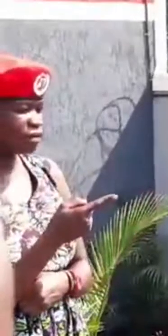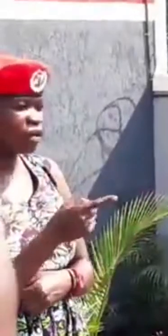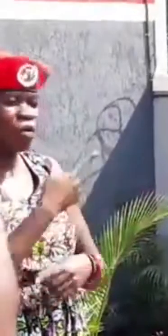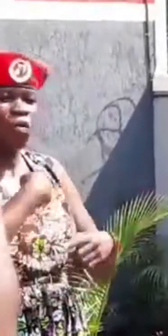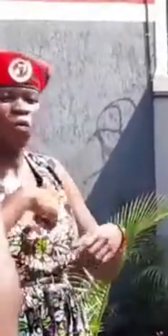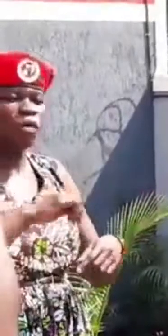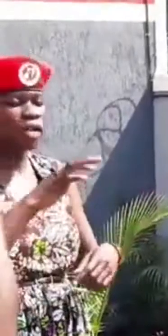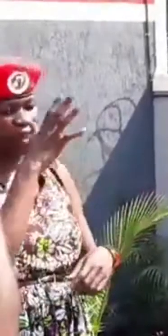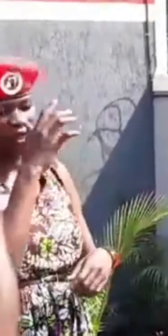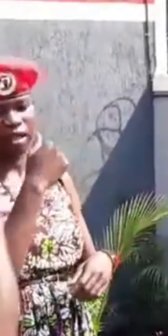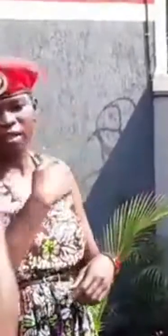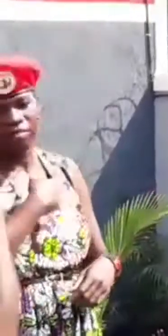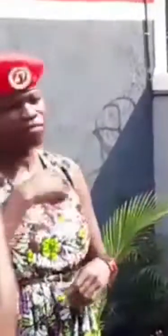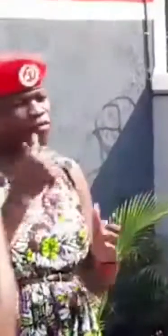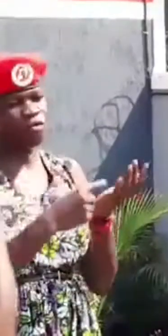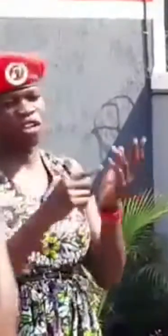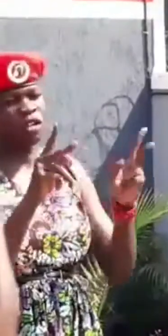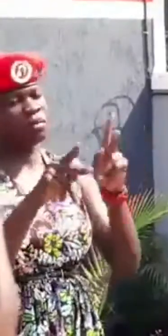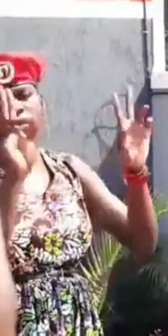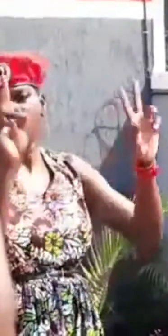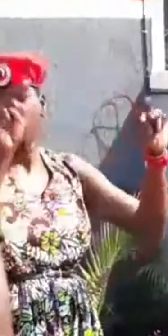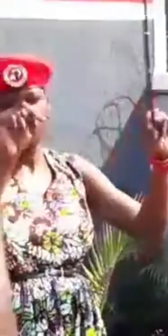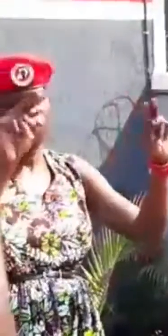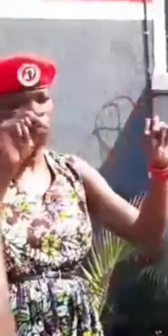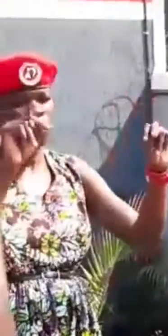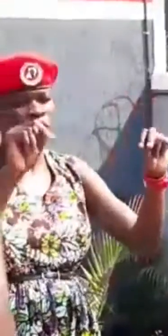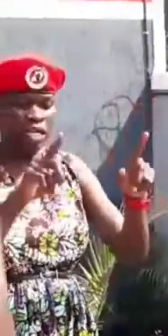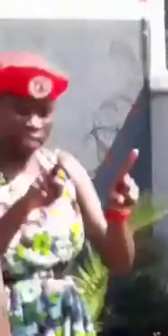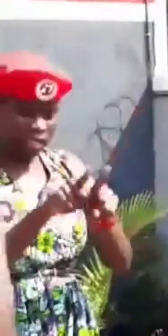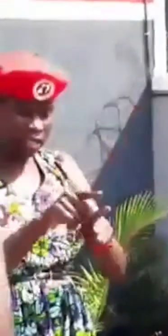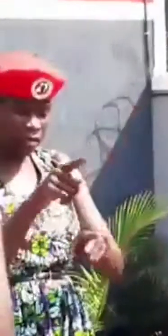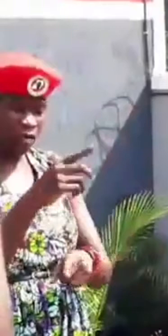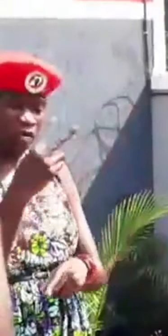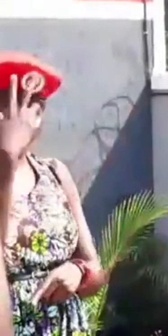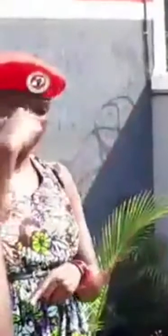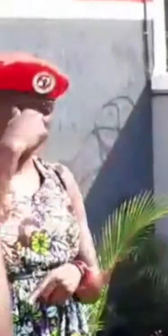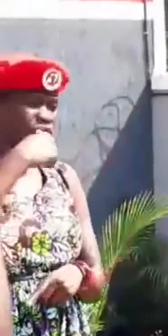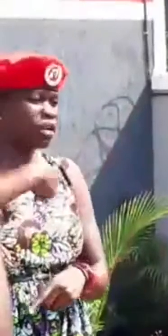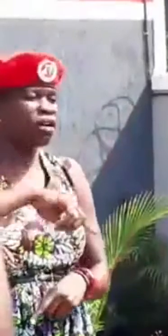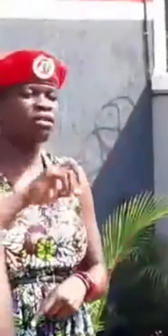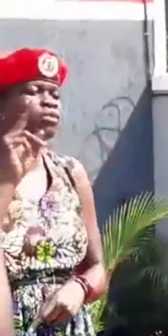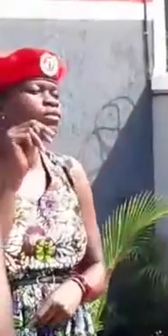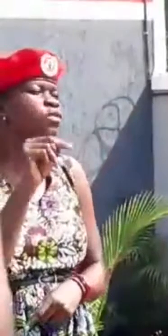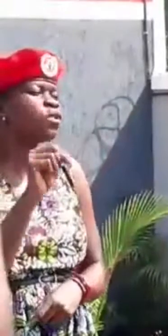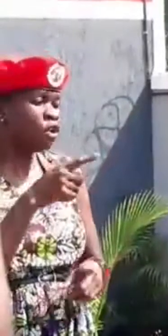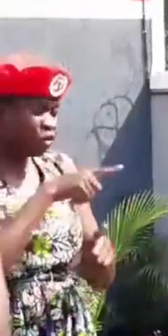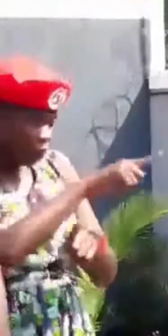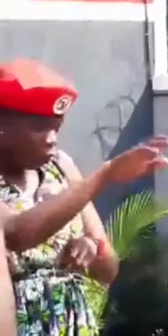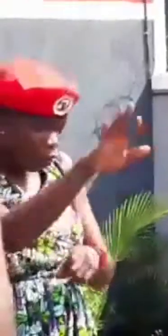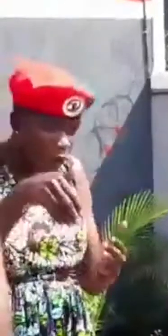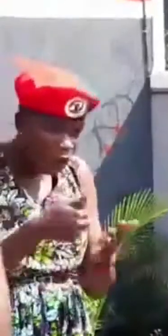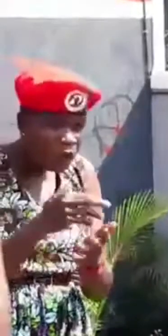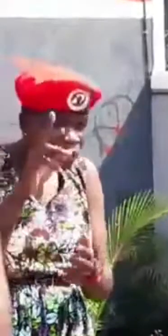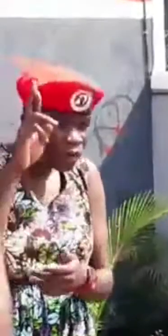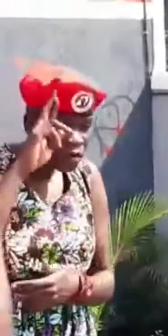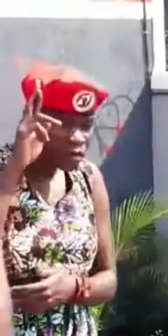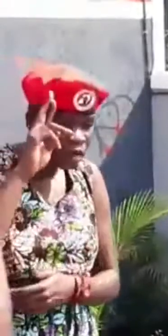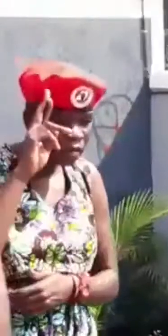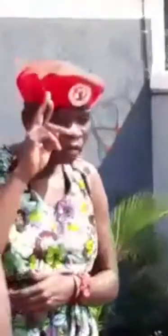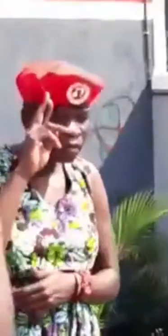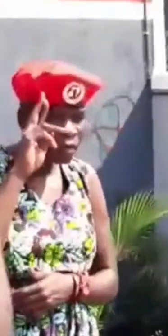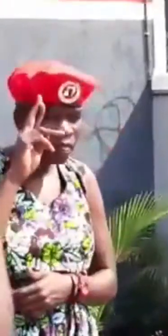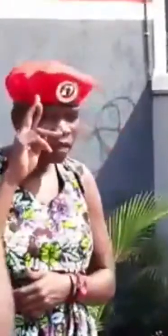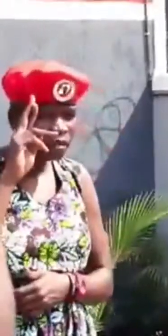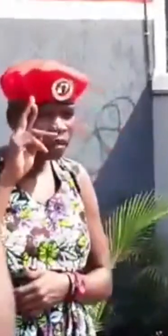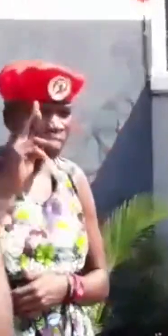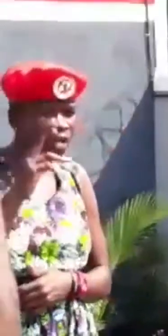we should not be fooled, and Ugandans should not be taken for fools. As you all recall, ladies and gentlemen,